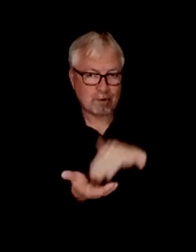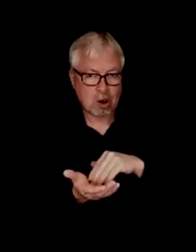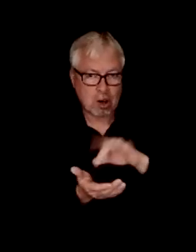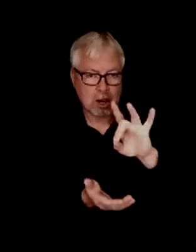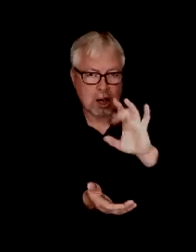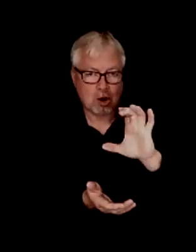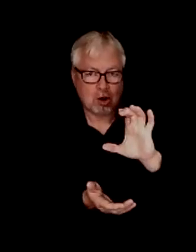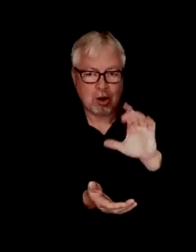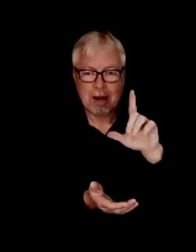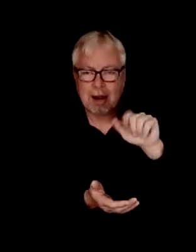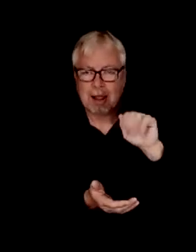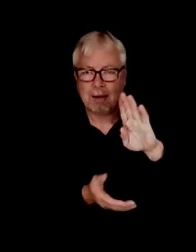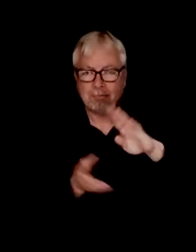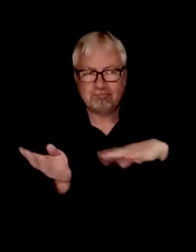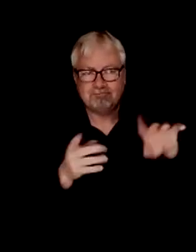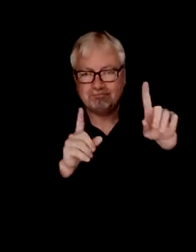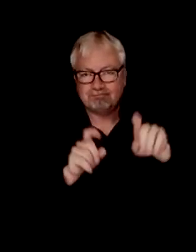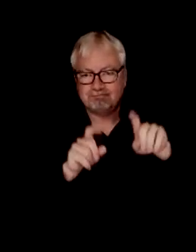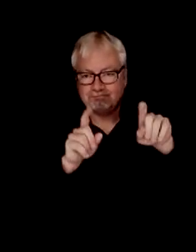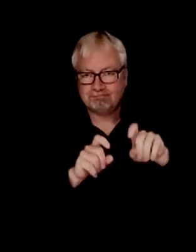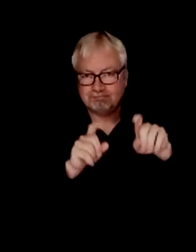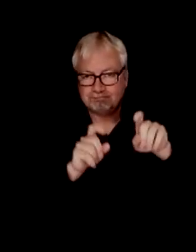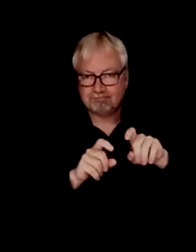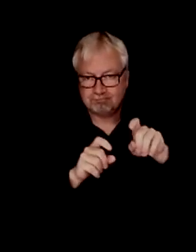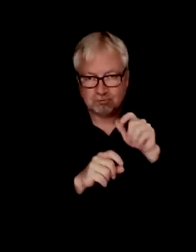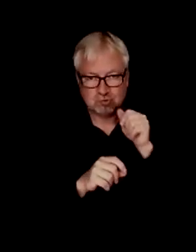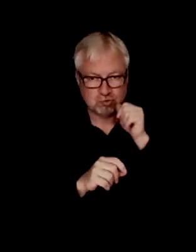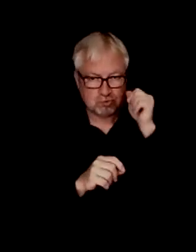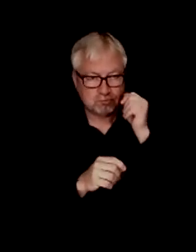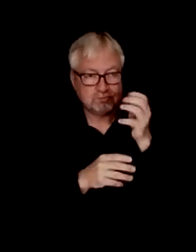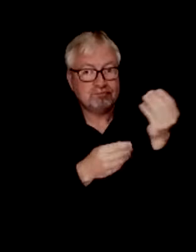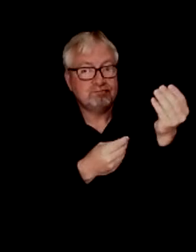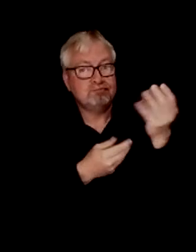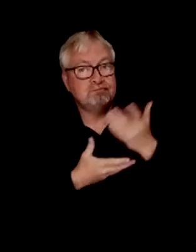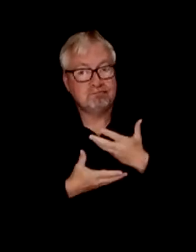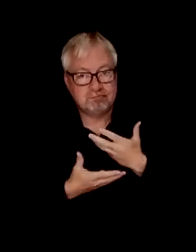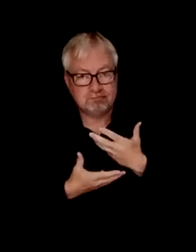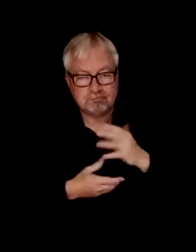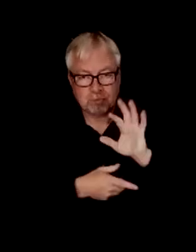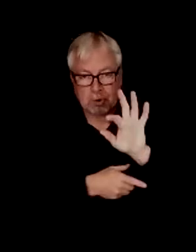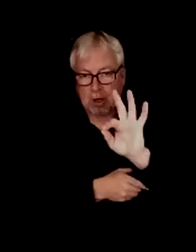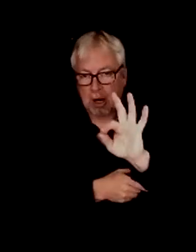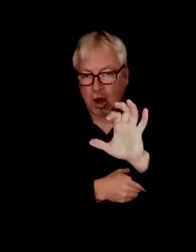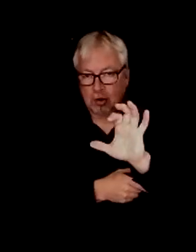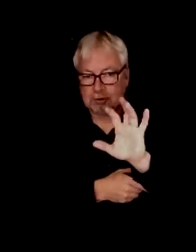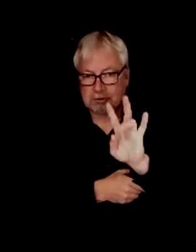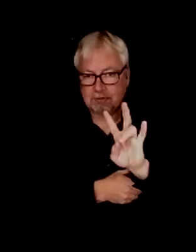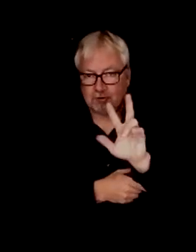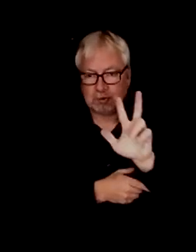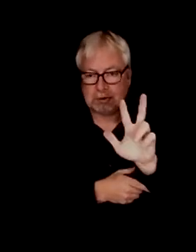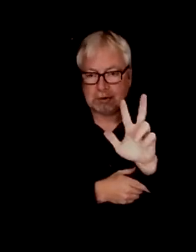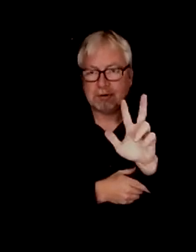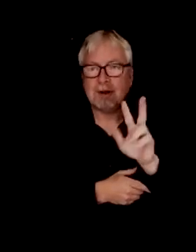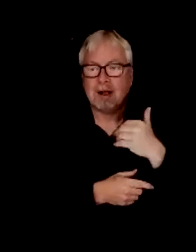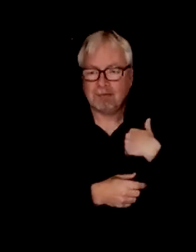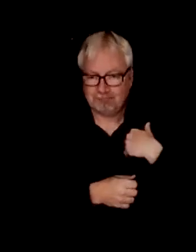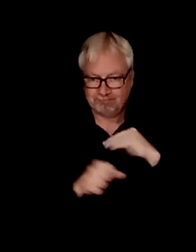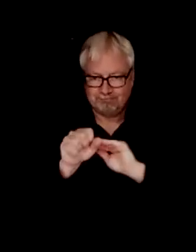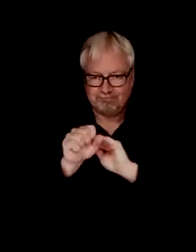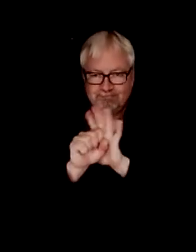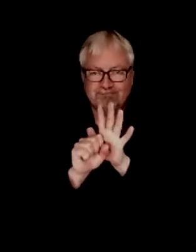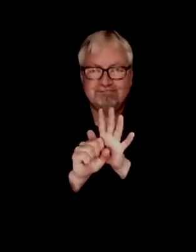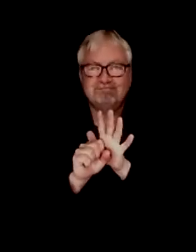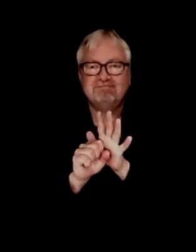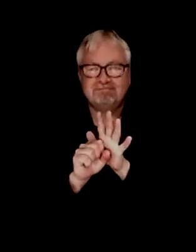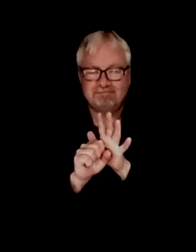yesterday, there were 1,973 positive cases that are being reported today, bringing us to a total